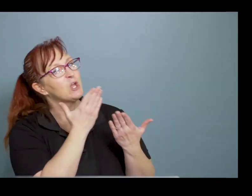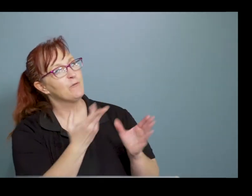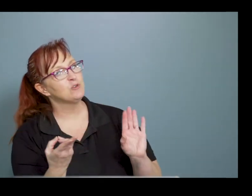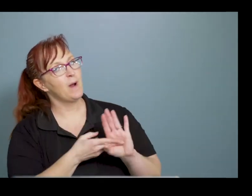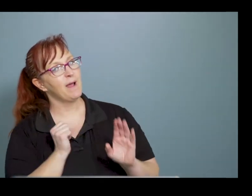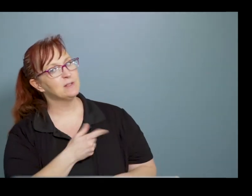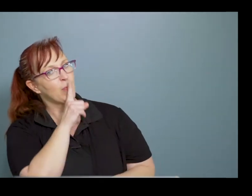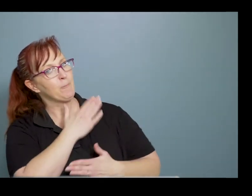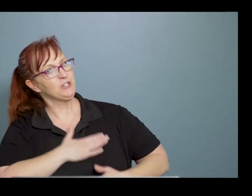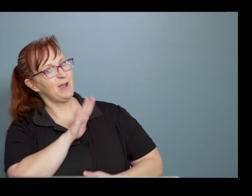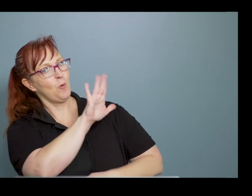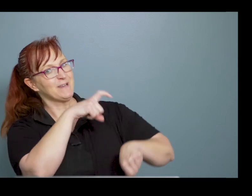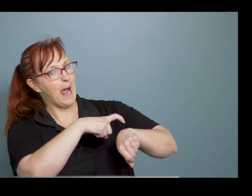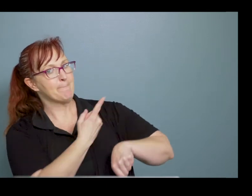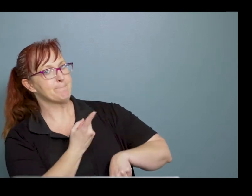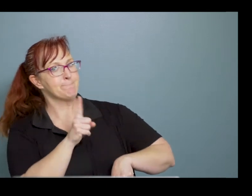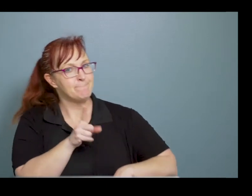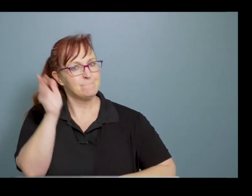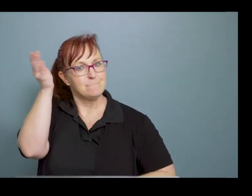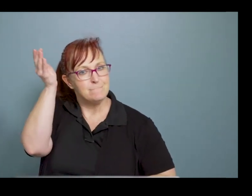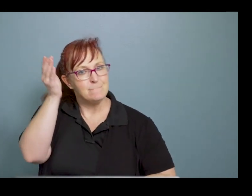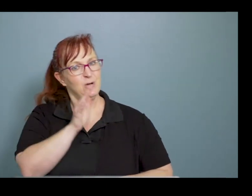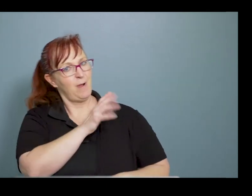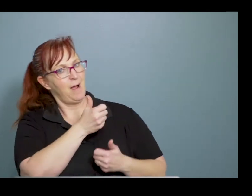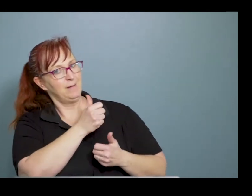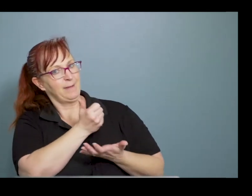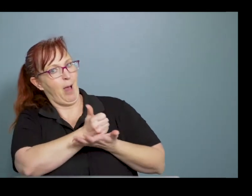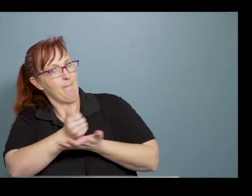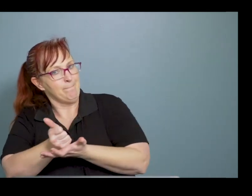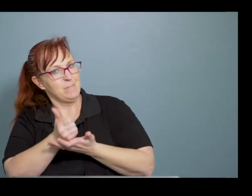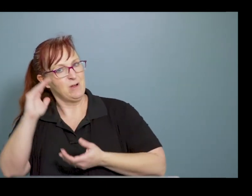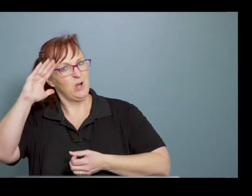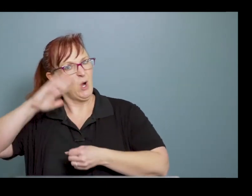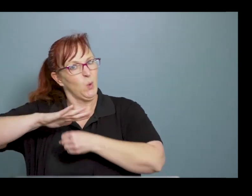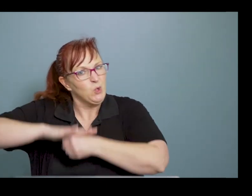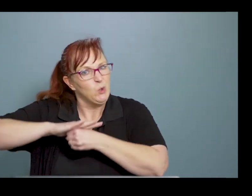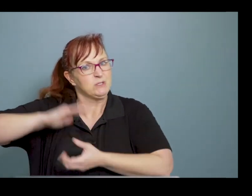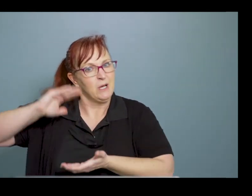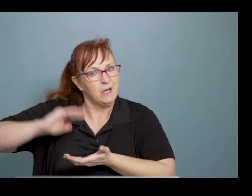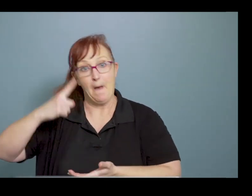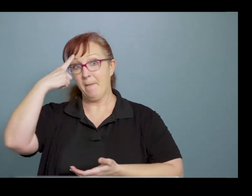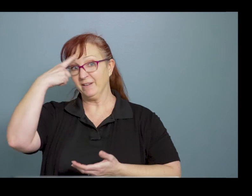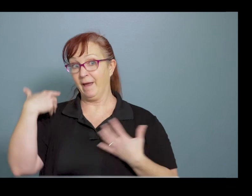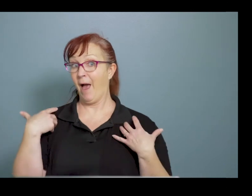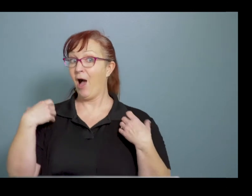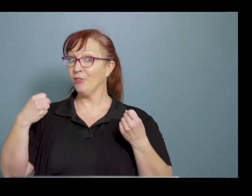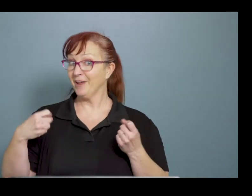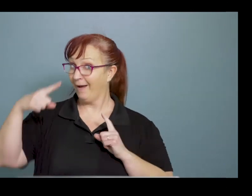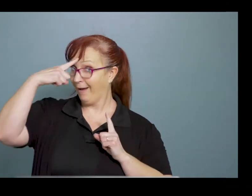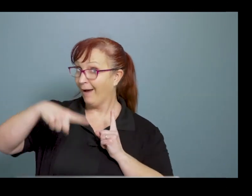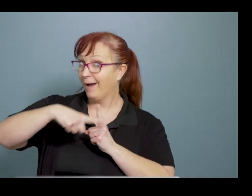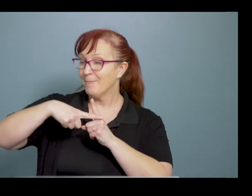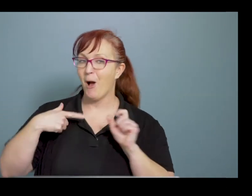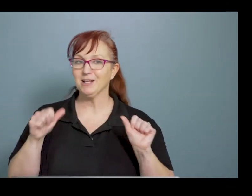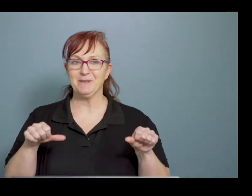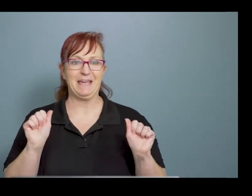us here today. We really appreciate your time and your efforts in trying to keep us as mentally healthy as we